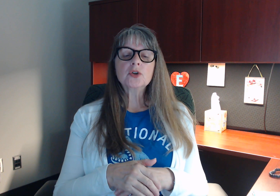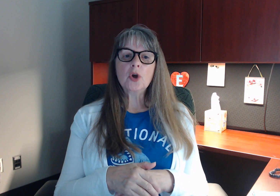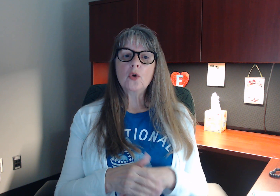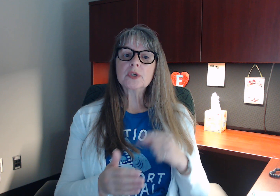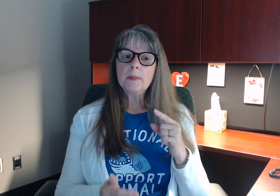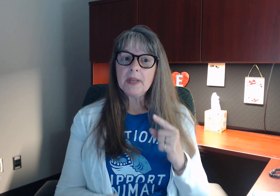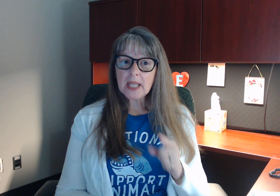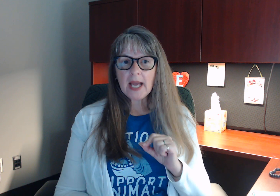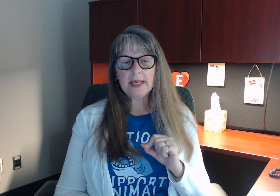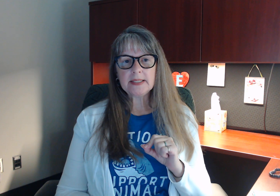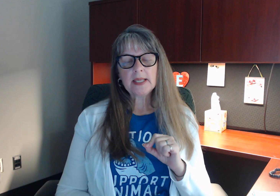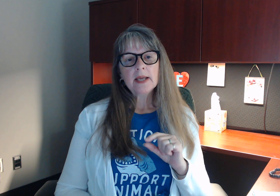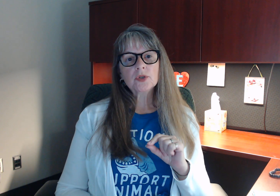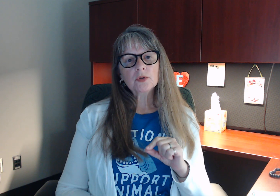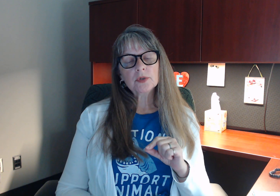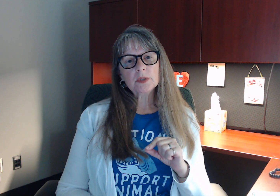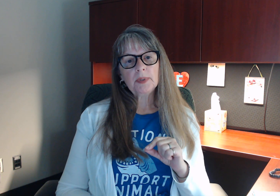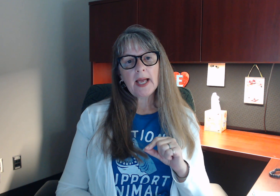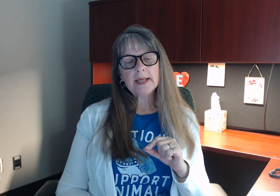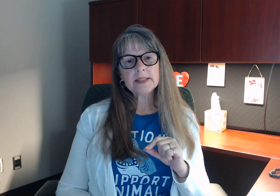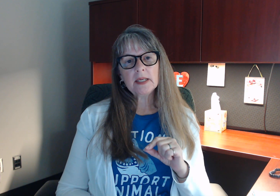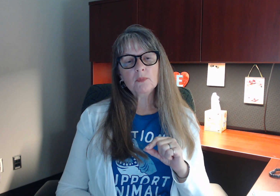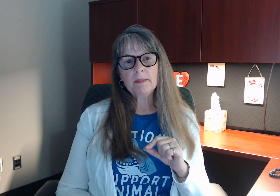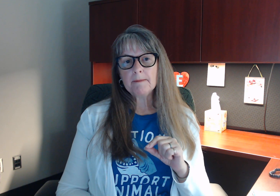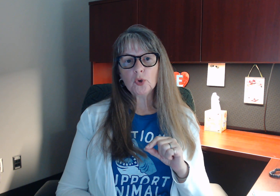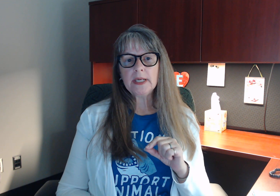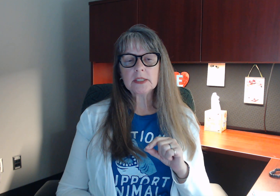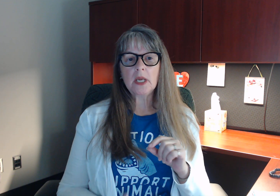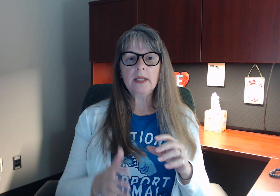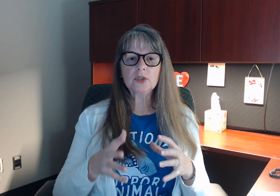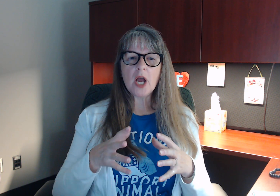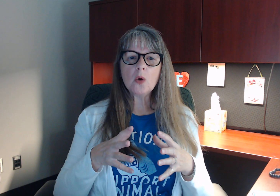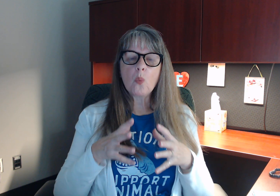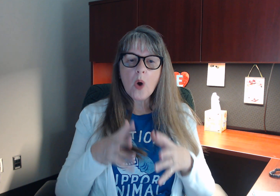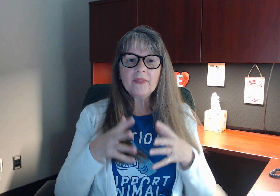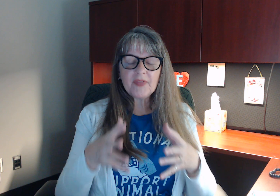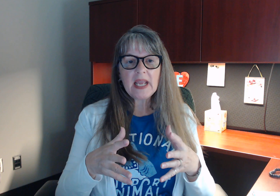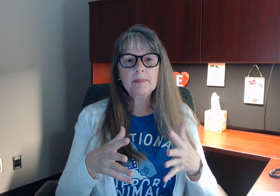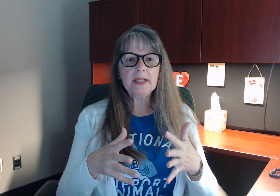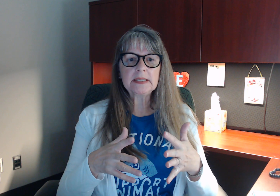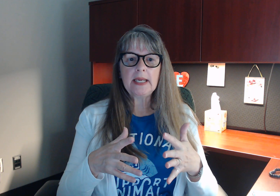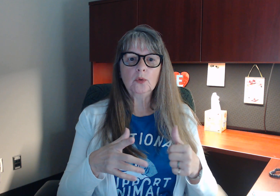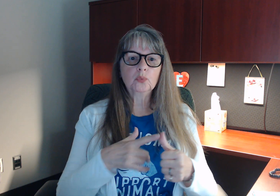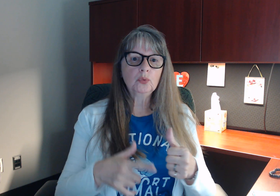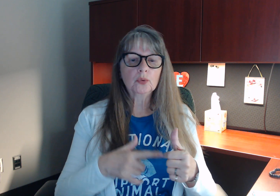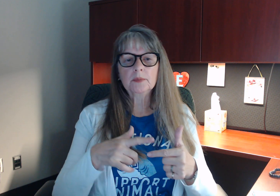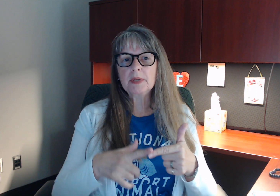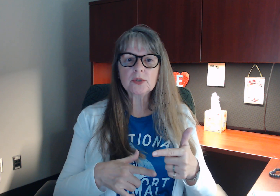So supplies. So supplies, remember, it's not one thing, but it's like a ruler and pencils